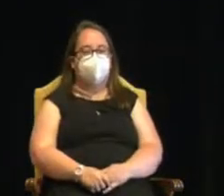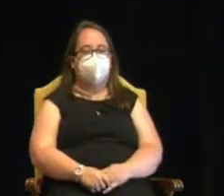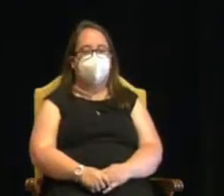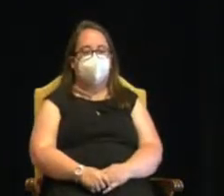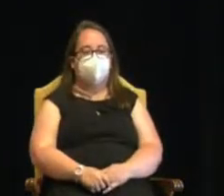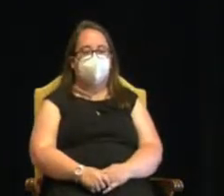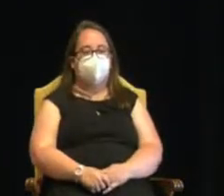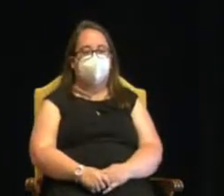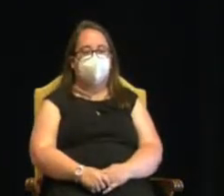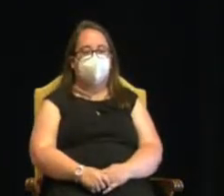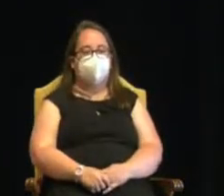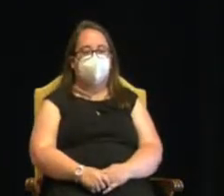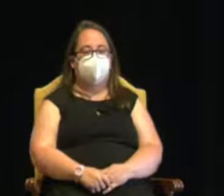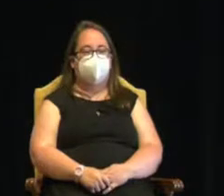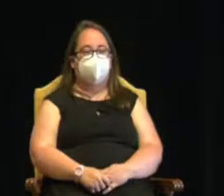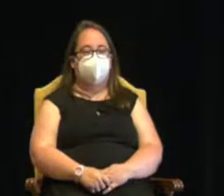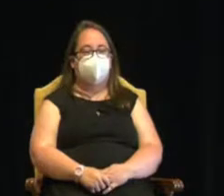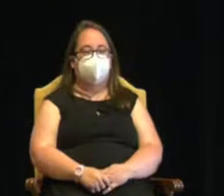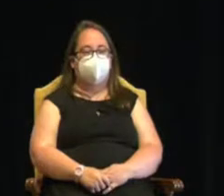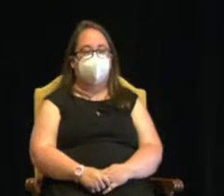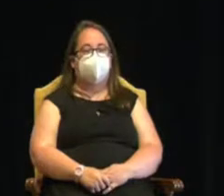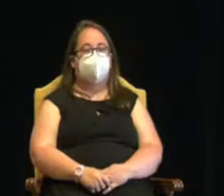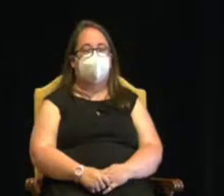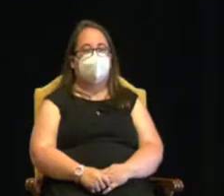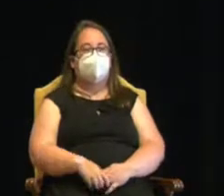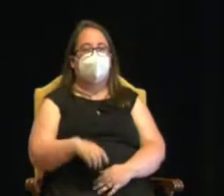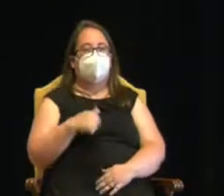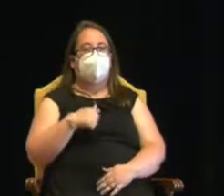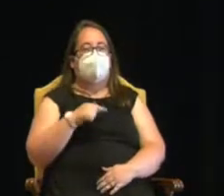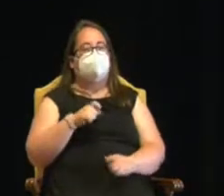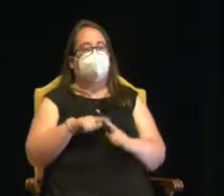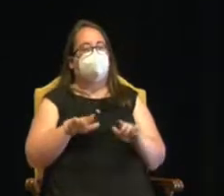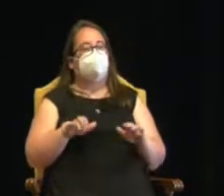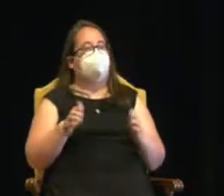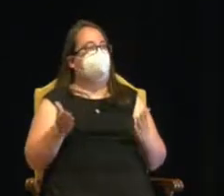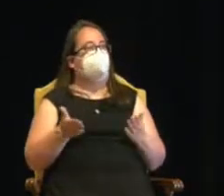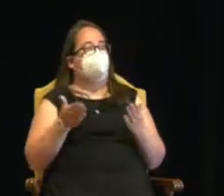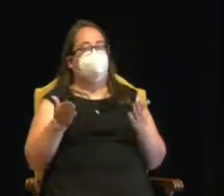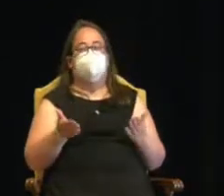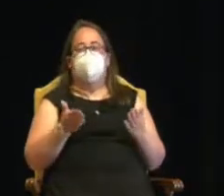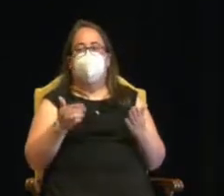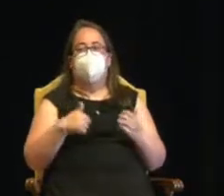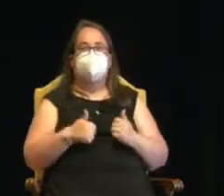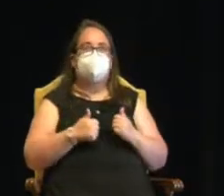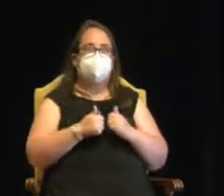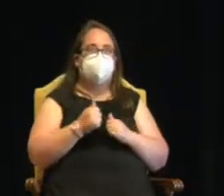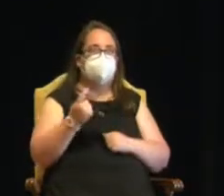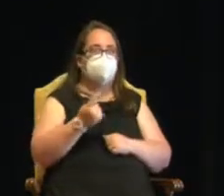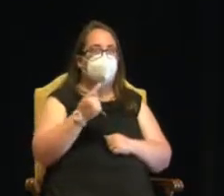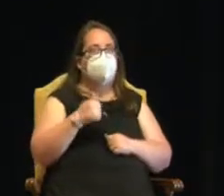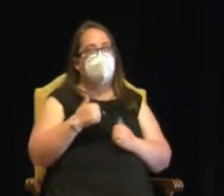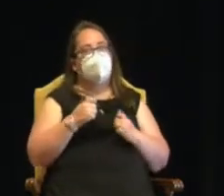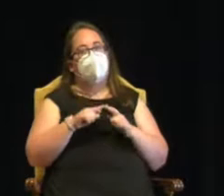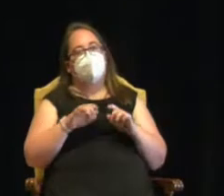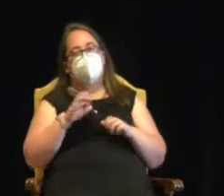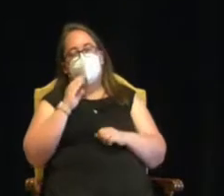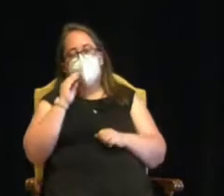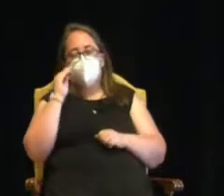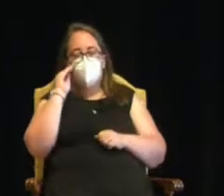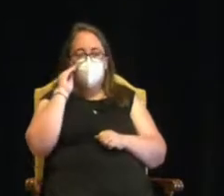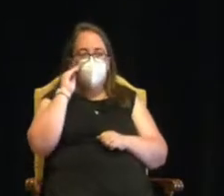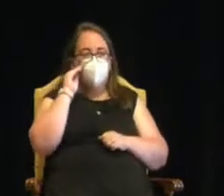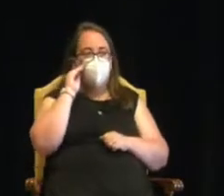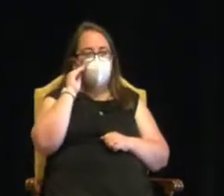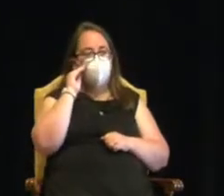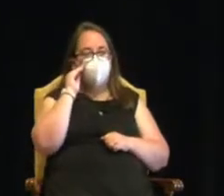I can't remember all the reasons why it was like, I need to do this here. It's like, I was living with someone and I didn't want to do it at home where he